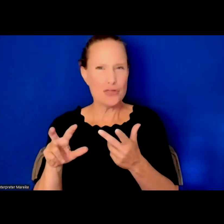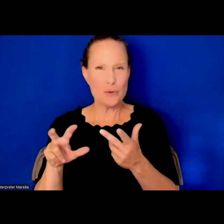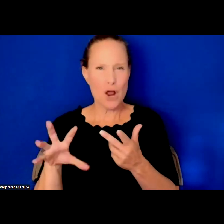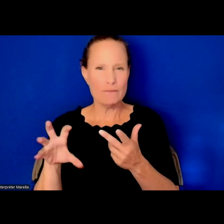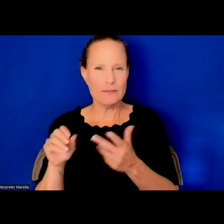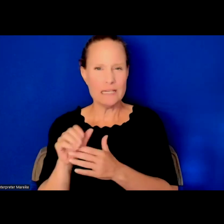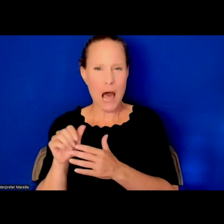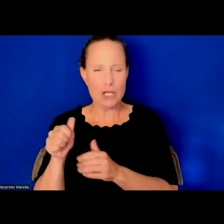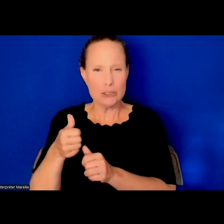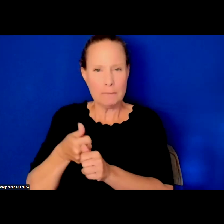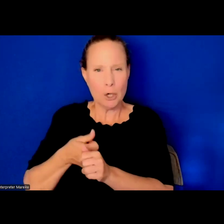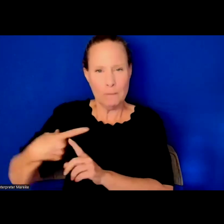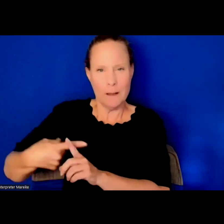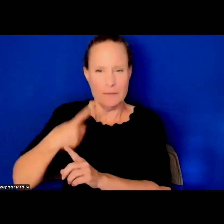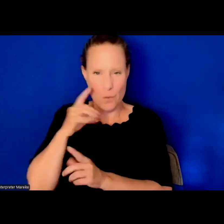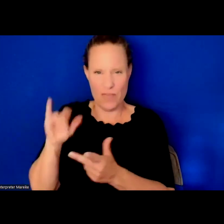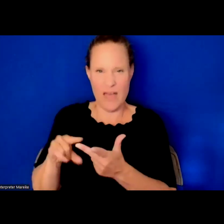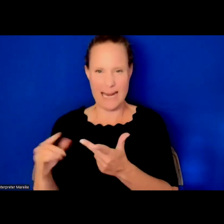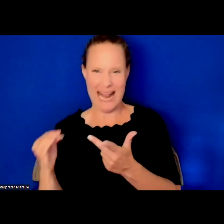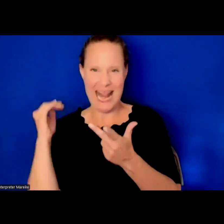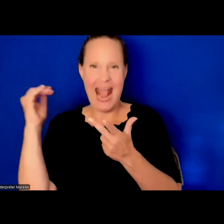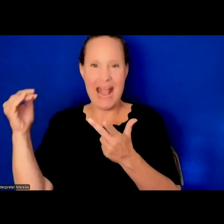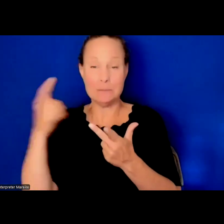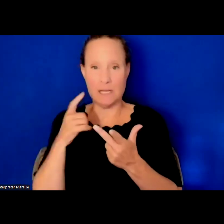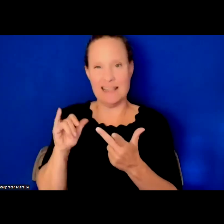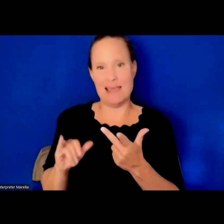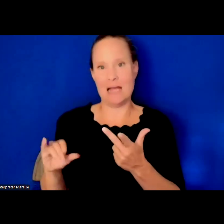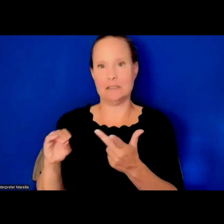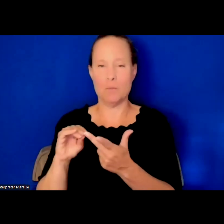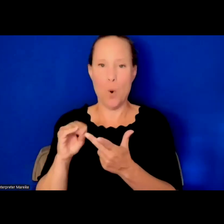that. Because that's going to be a little bit more